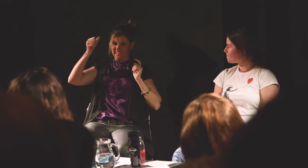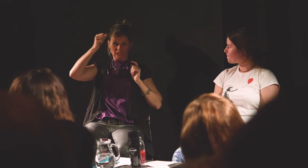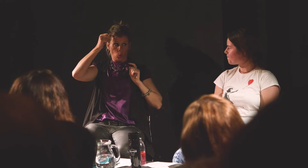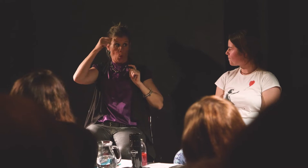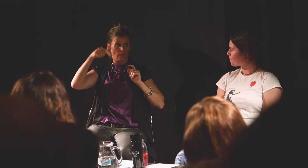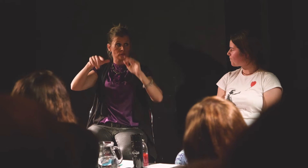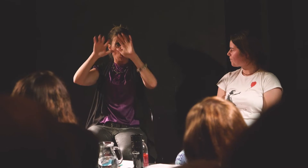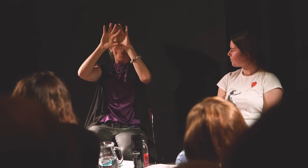signed.